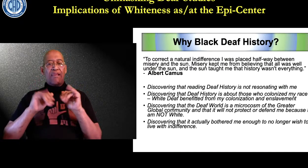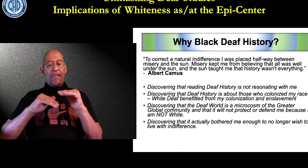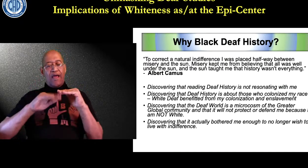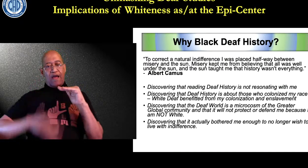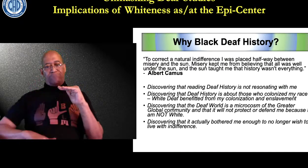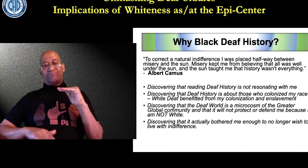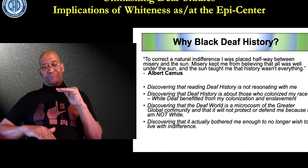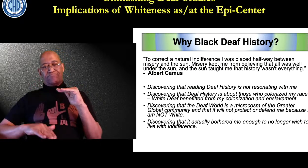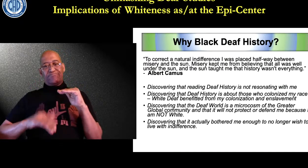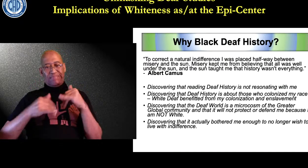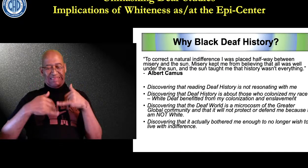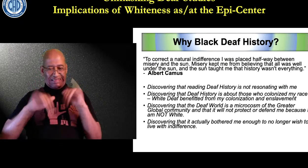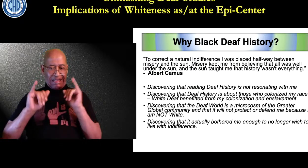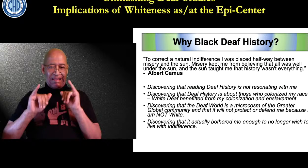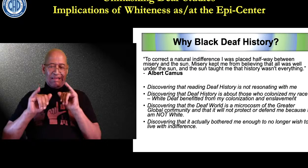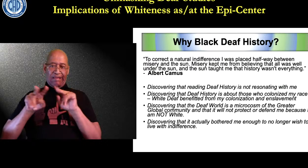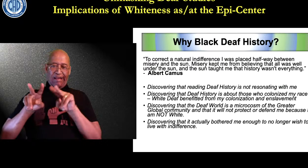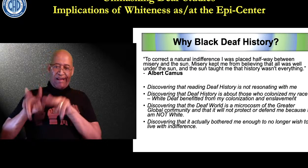Black